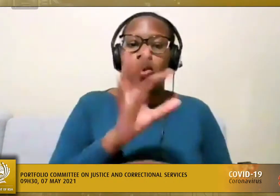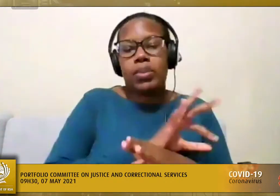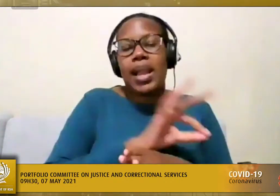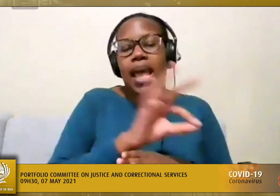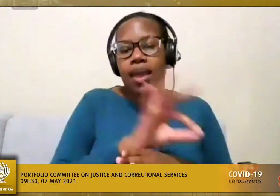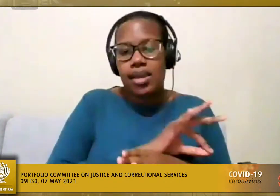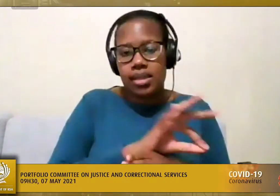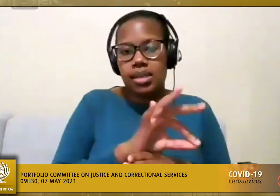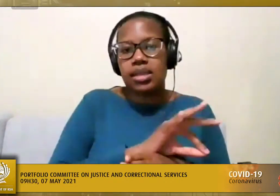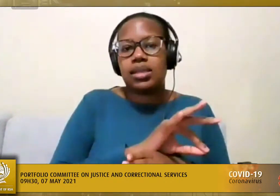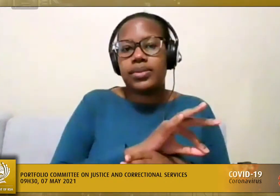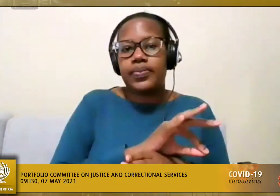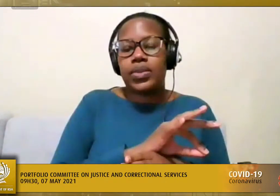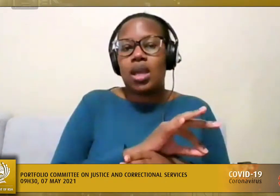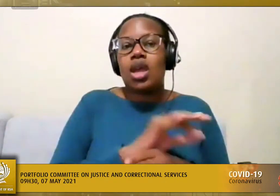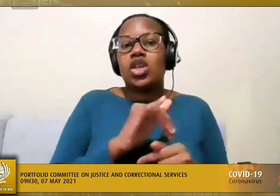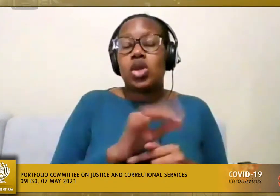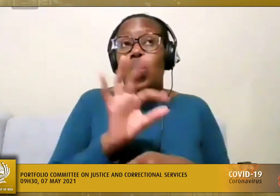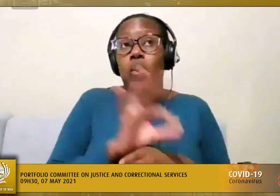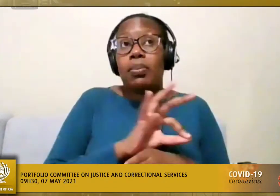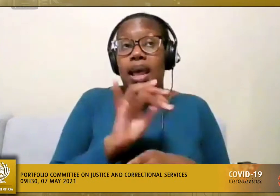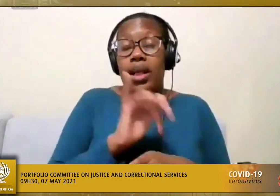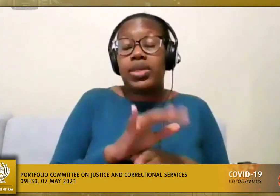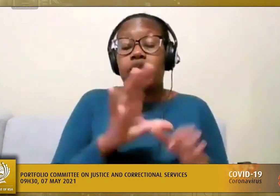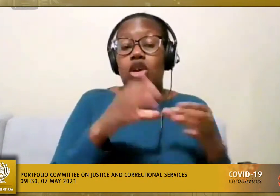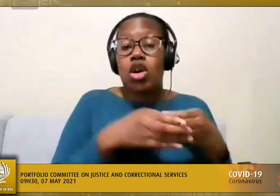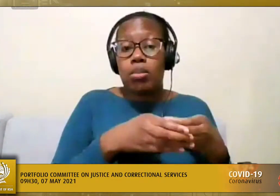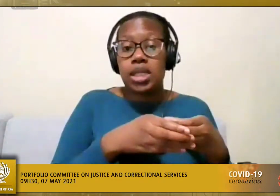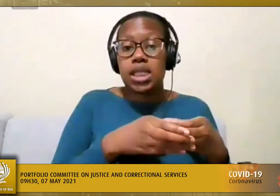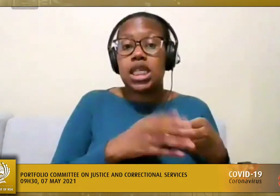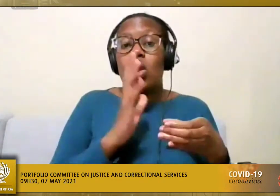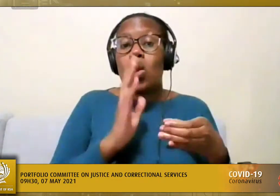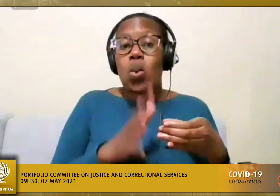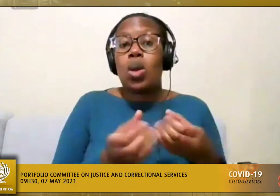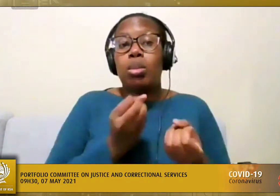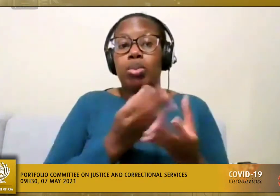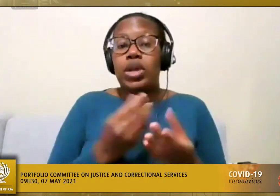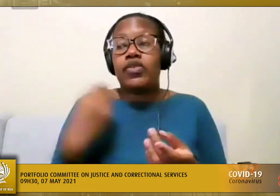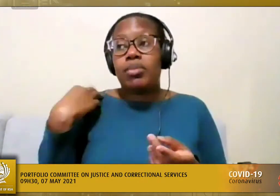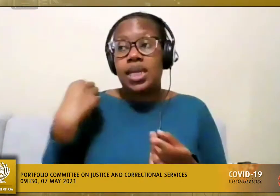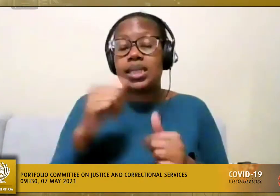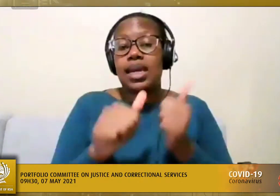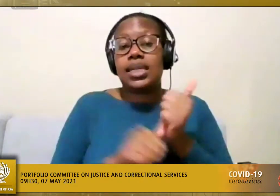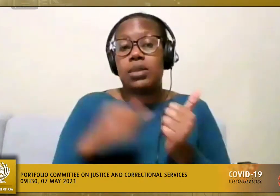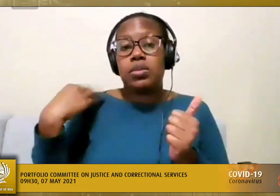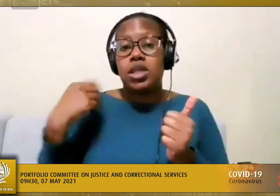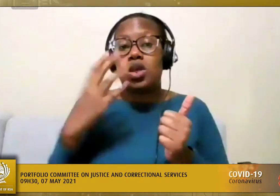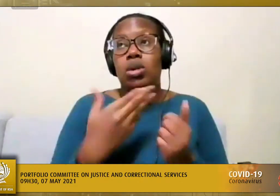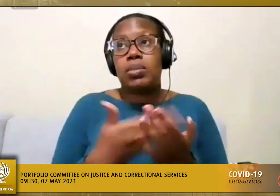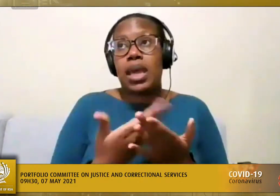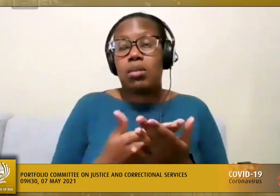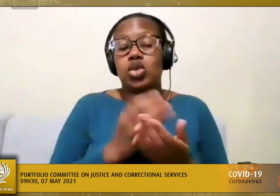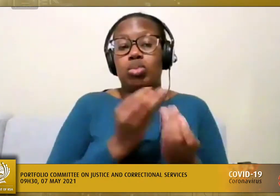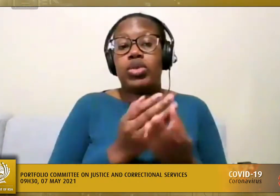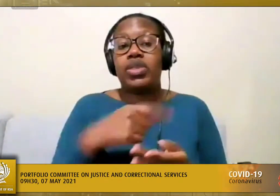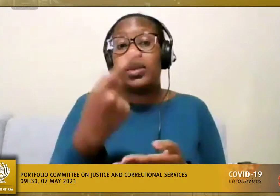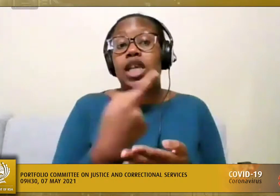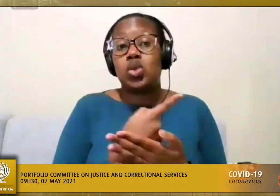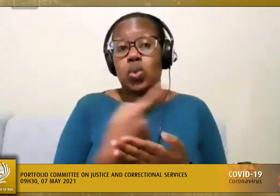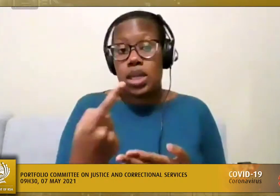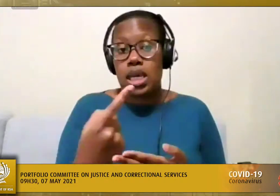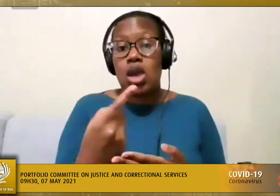an entire committee and we're planning that the committee will be able to improve the minister and the deputy Minister sometimes next week and I think when